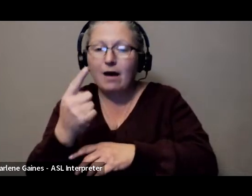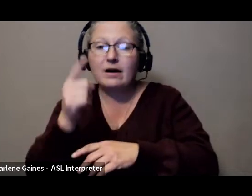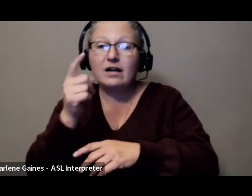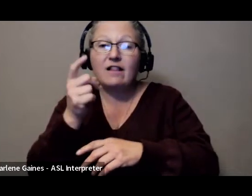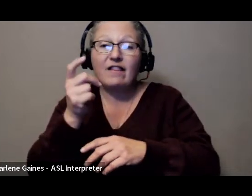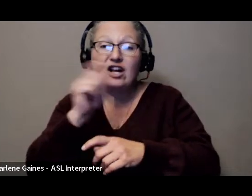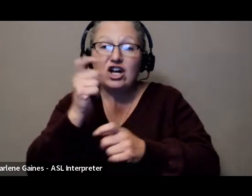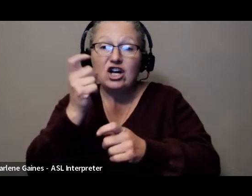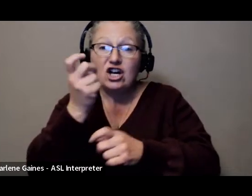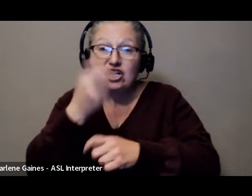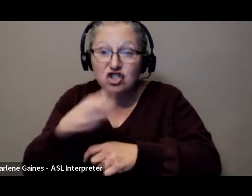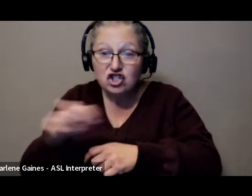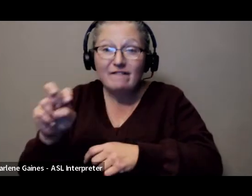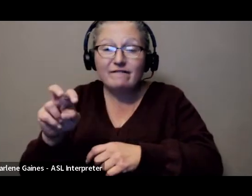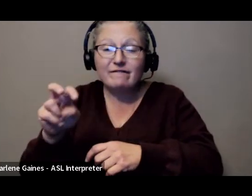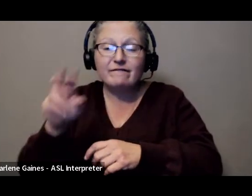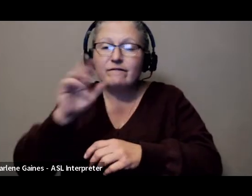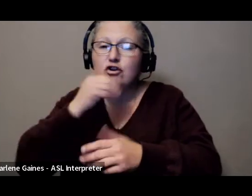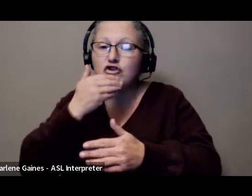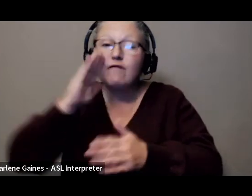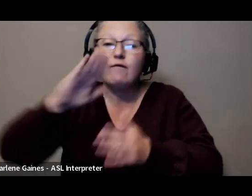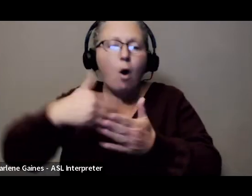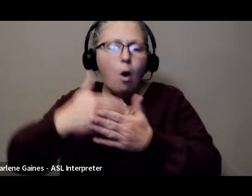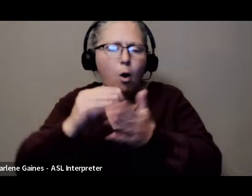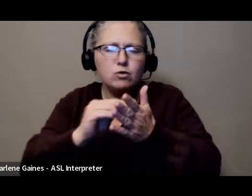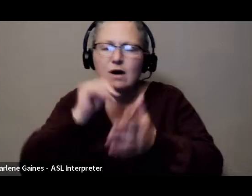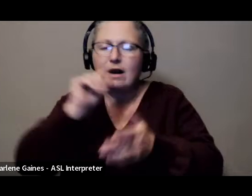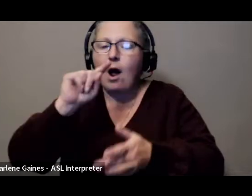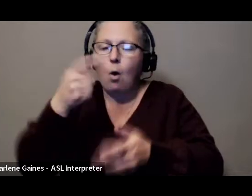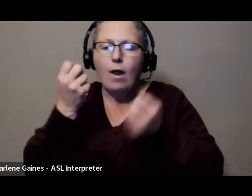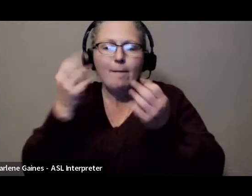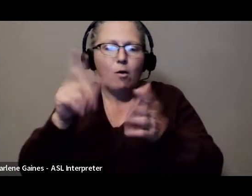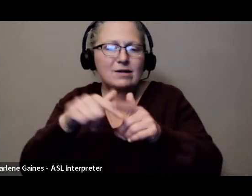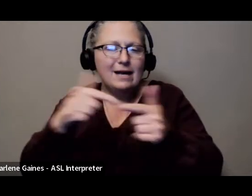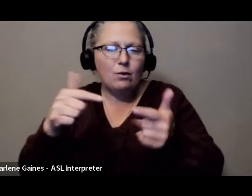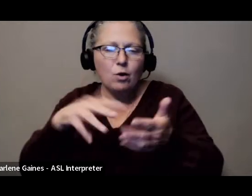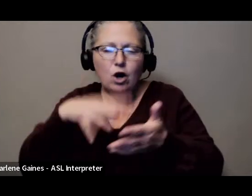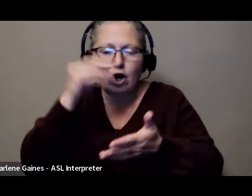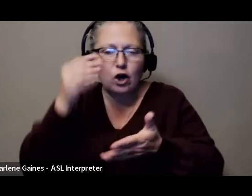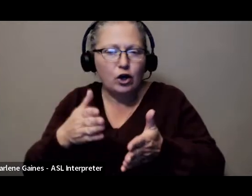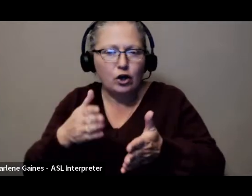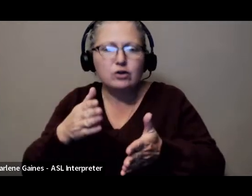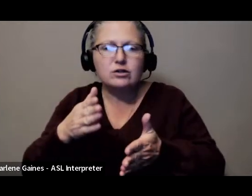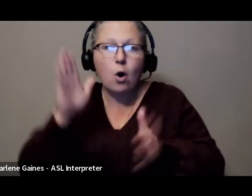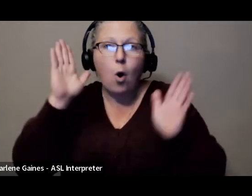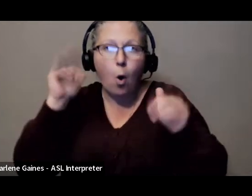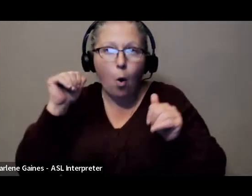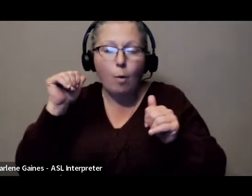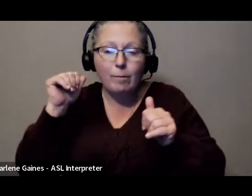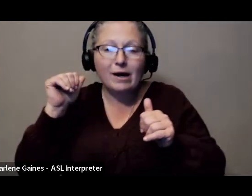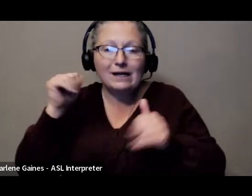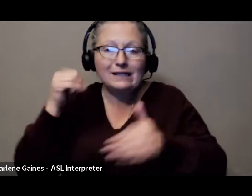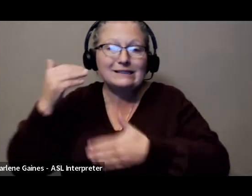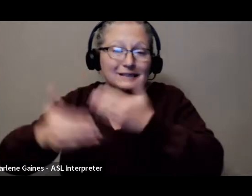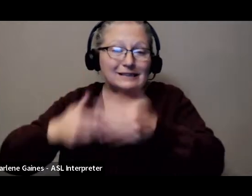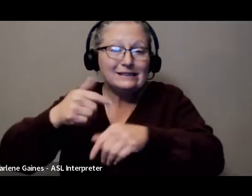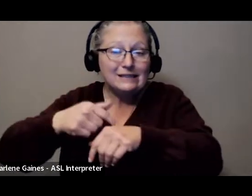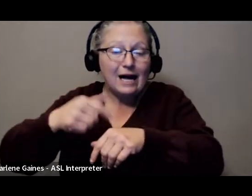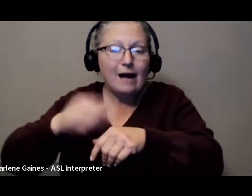shifts are good for all students. It's not just multilingual learners. So I'm hoping that over time, we'll be able to see some more